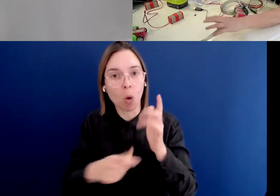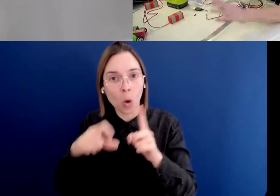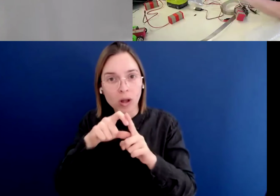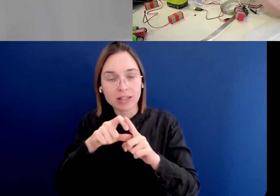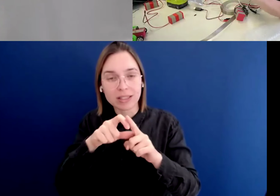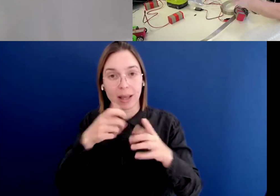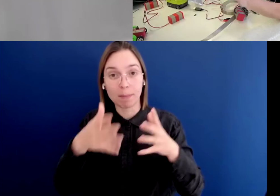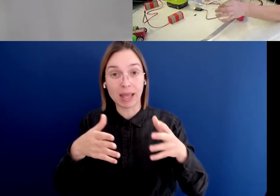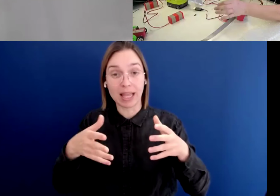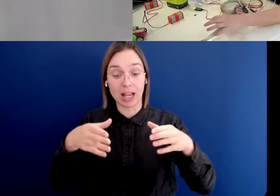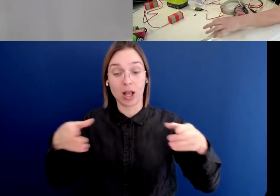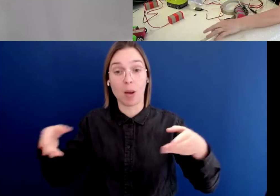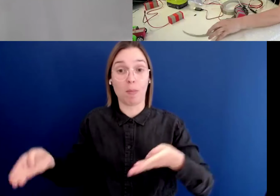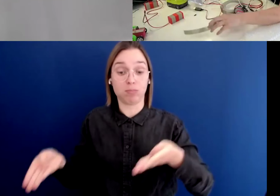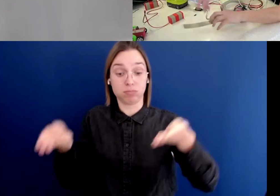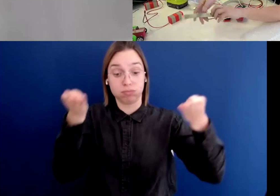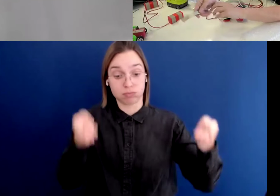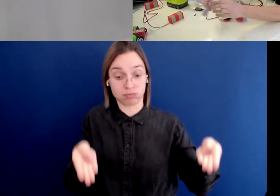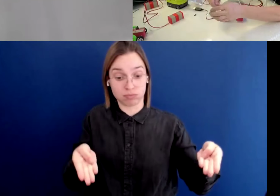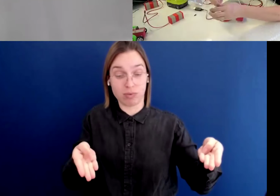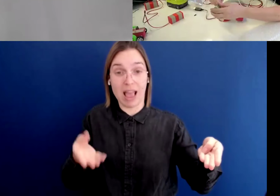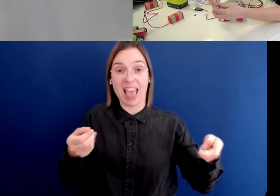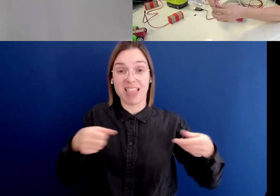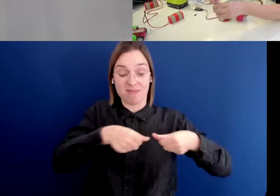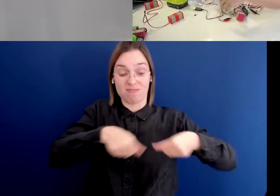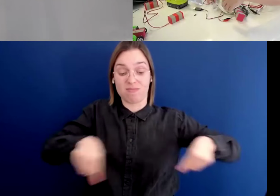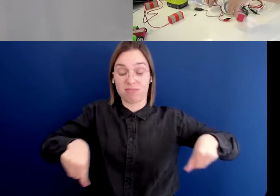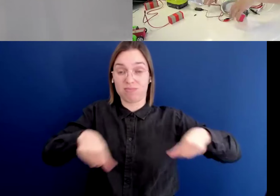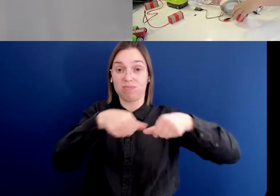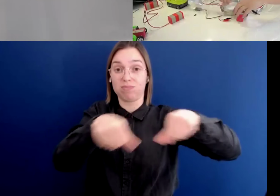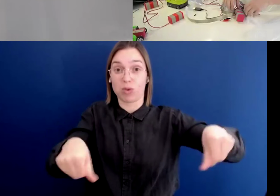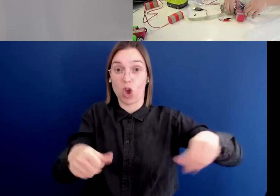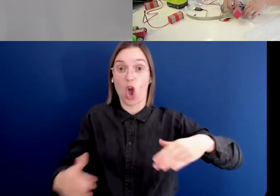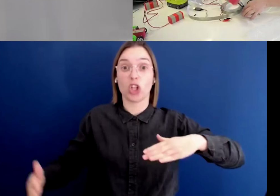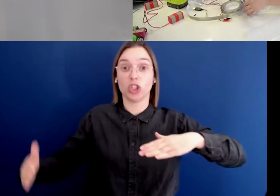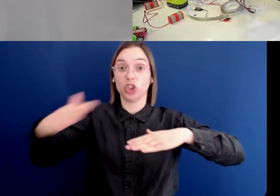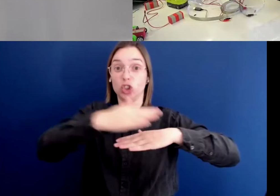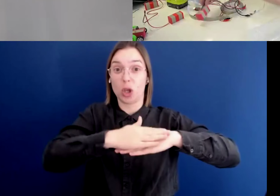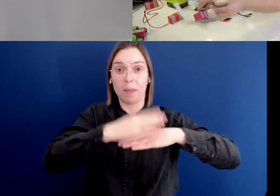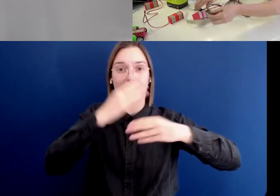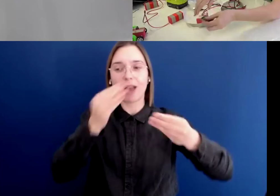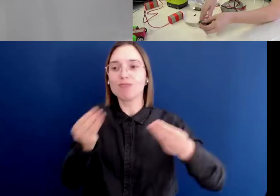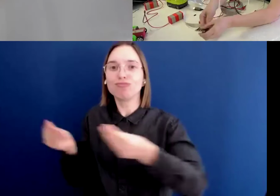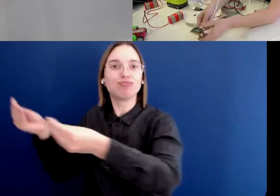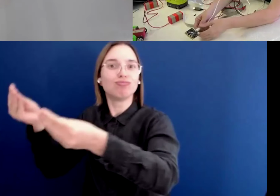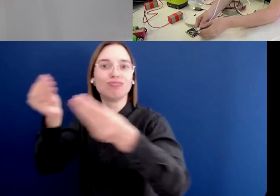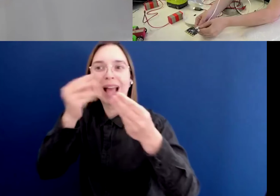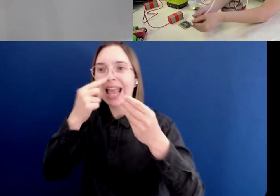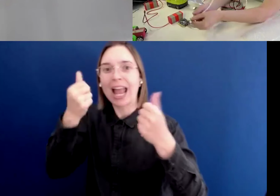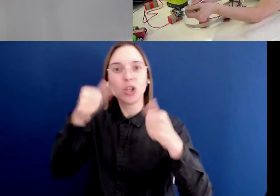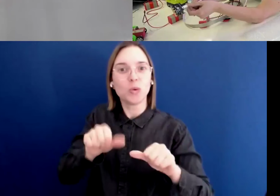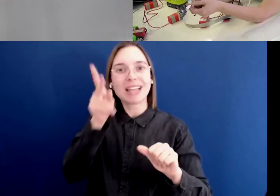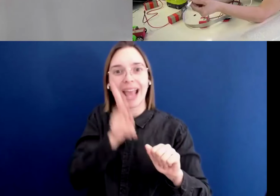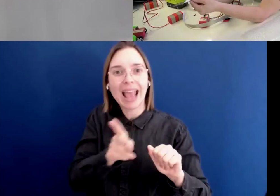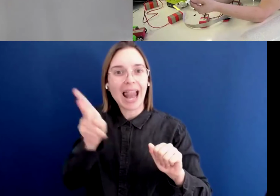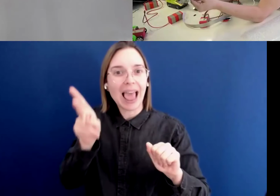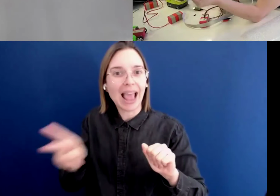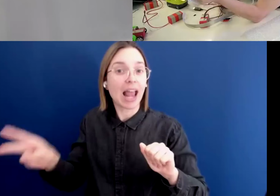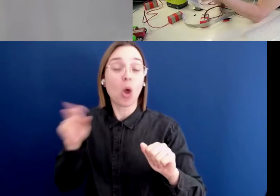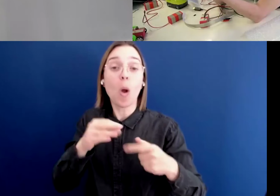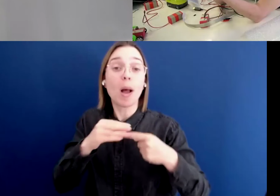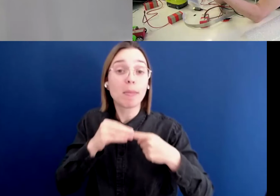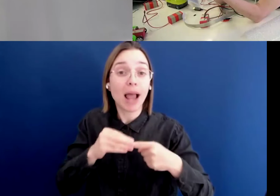up as you move around. Heaps and heaps of different ideas that you could make. I keep making ideas. So this is a micro bit.